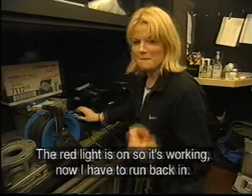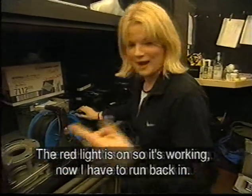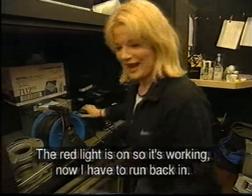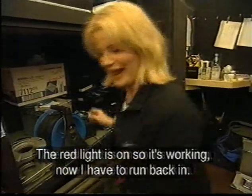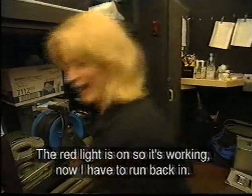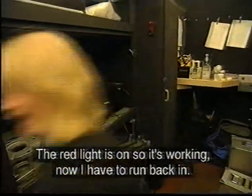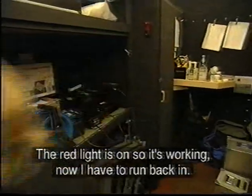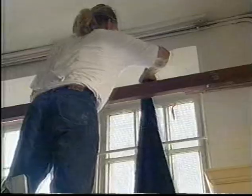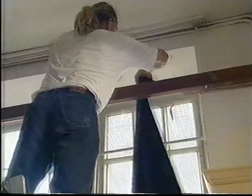Kim.